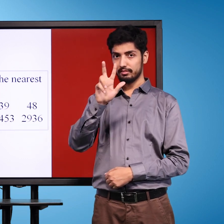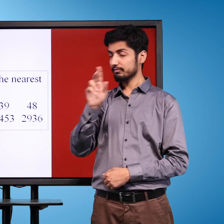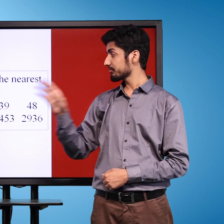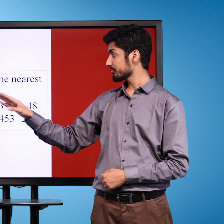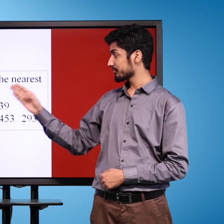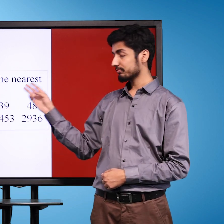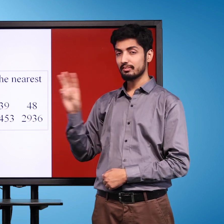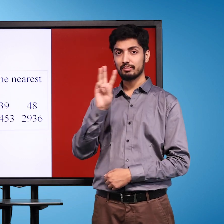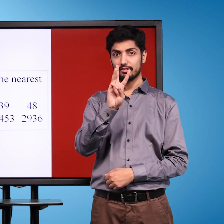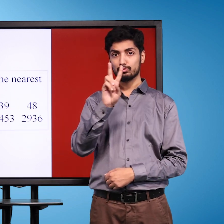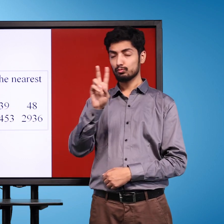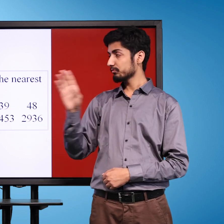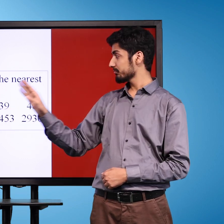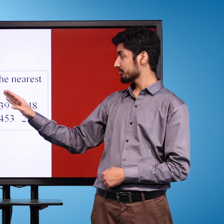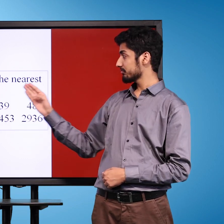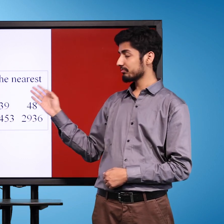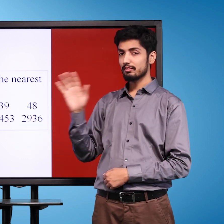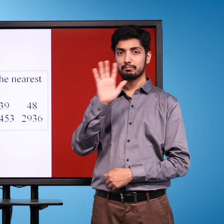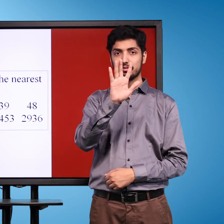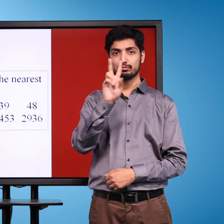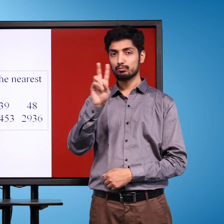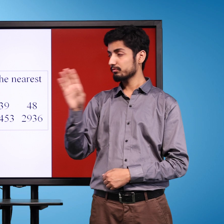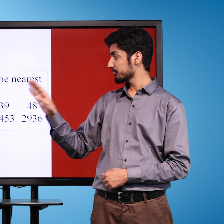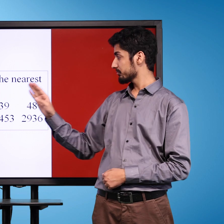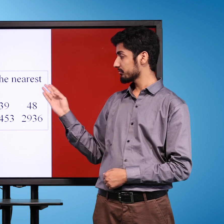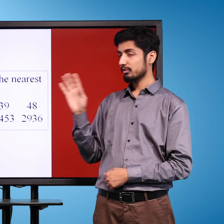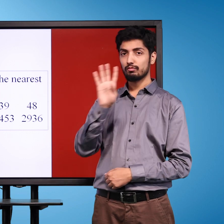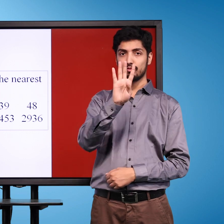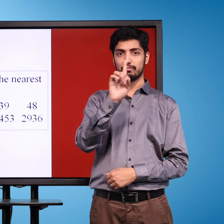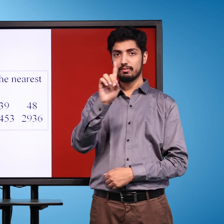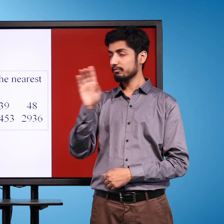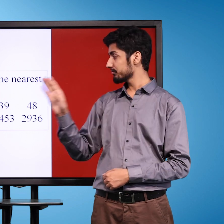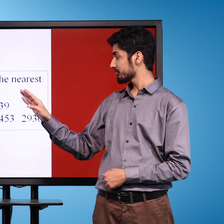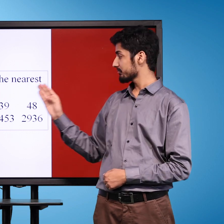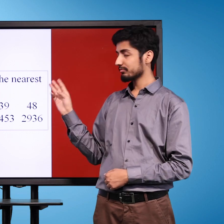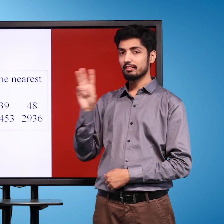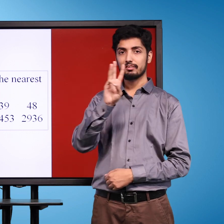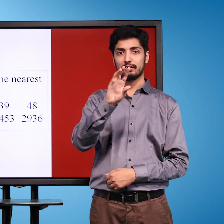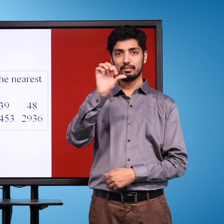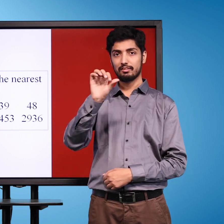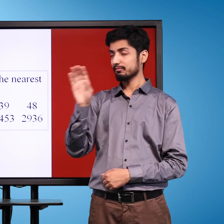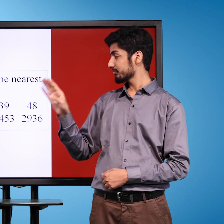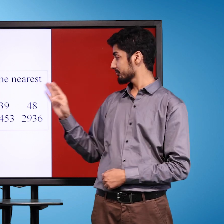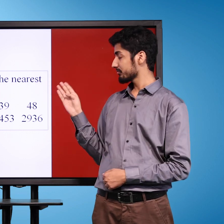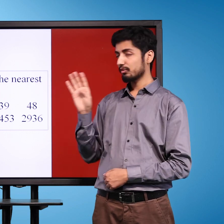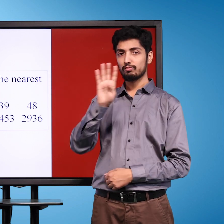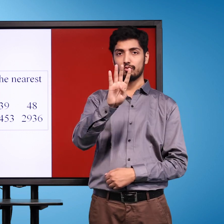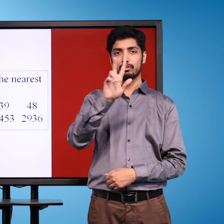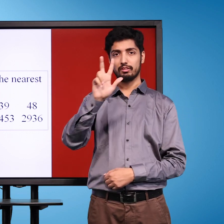"28, 32, 52, 41, 39,